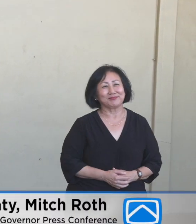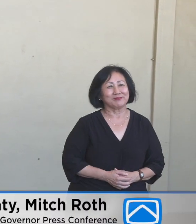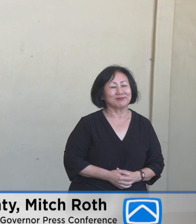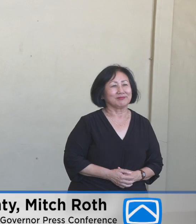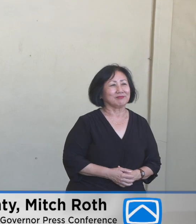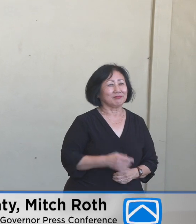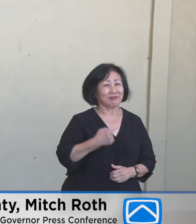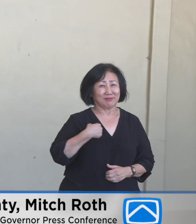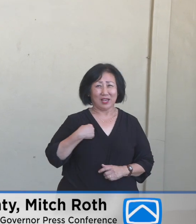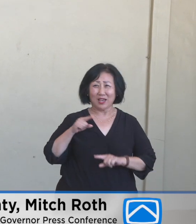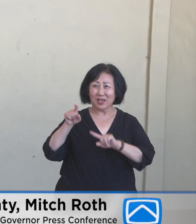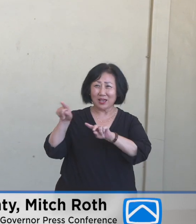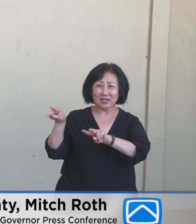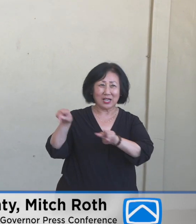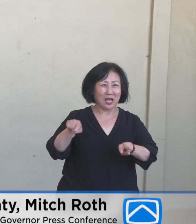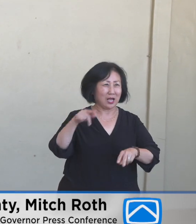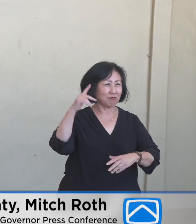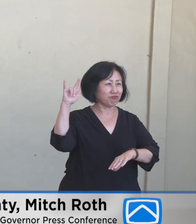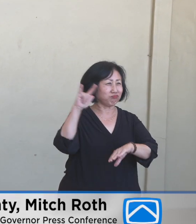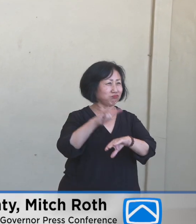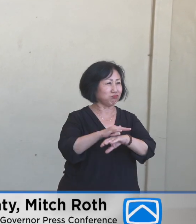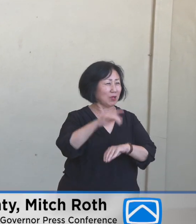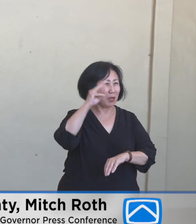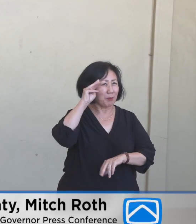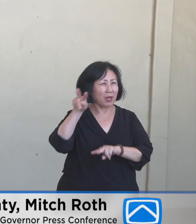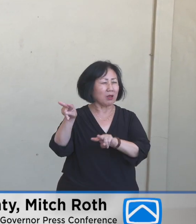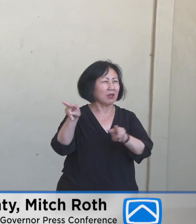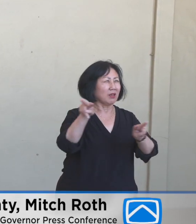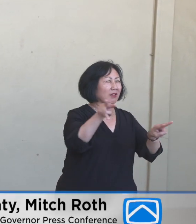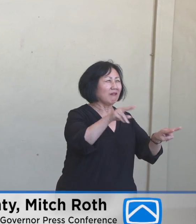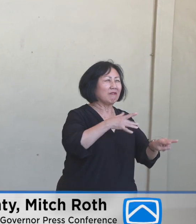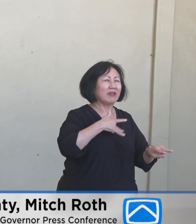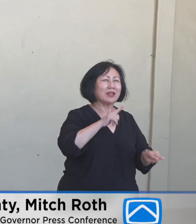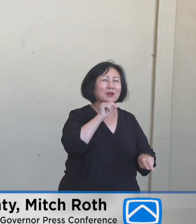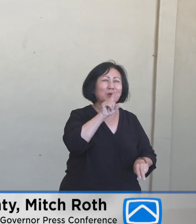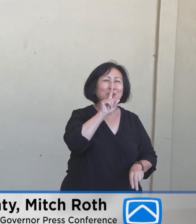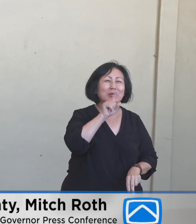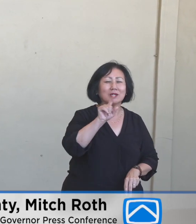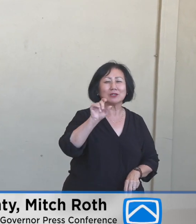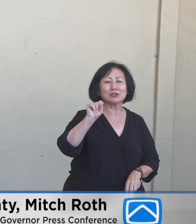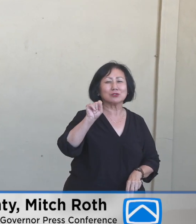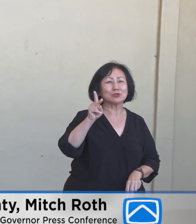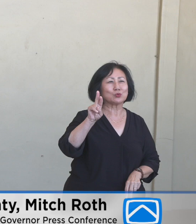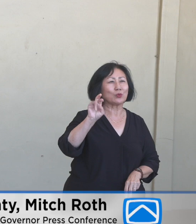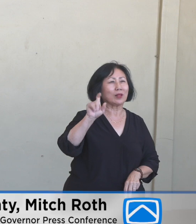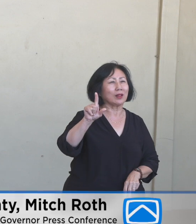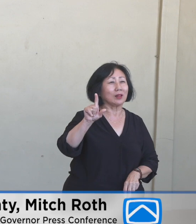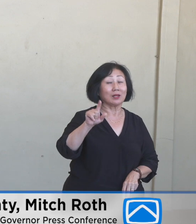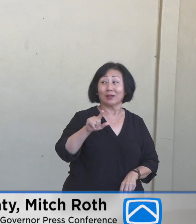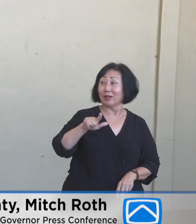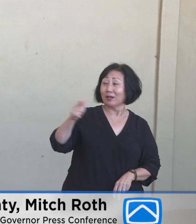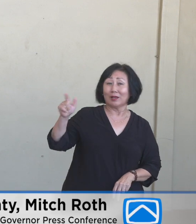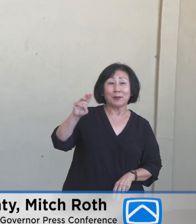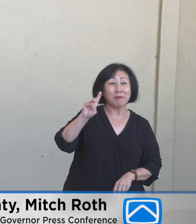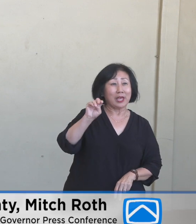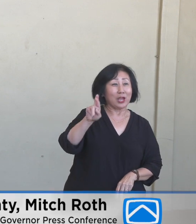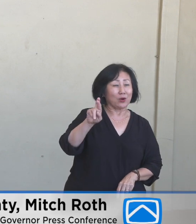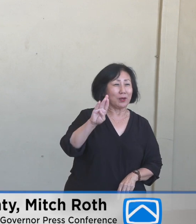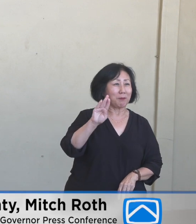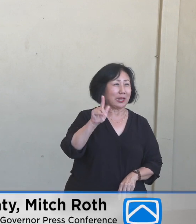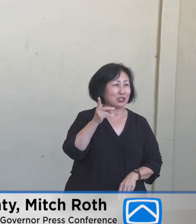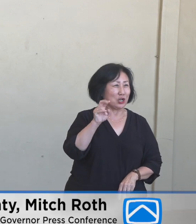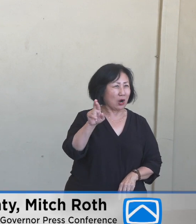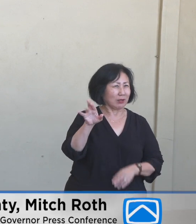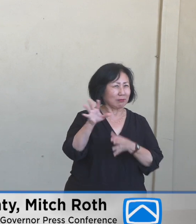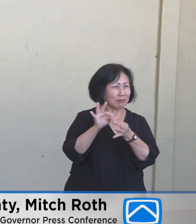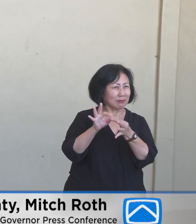Having a chance to come out here has just been really surreal, and I think Mayor Blangiardi kind of hit some of the things. As I look